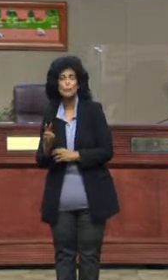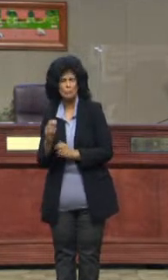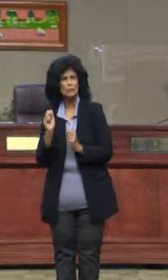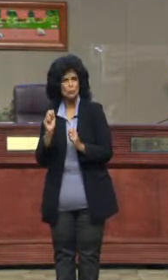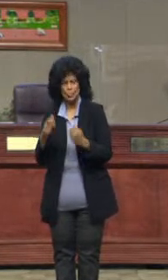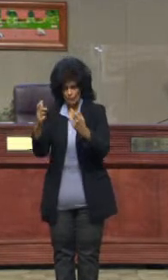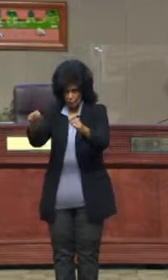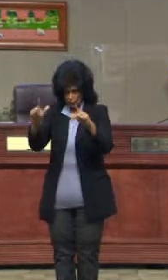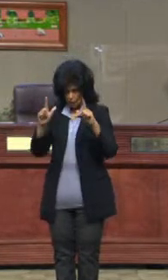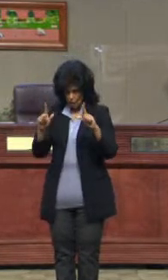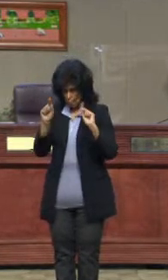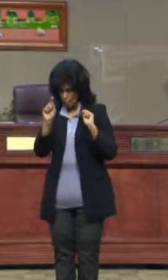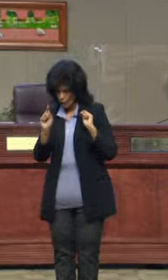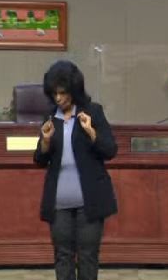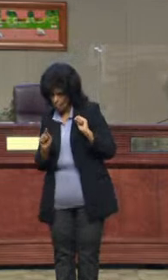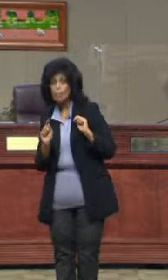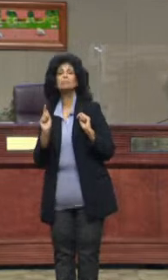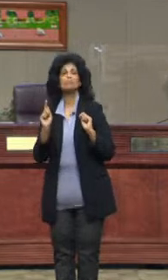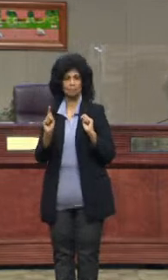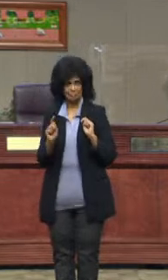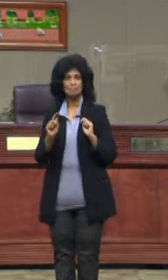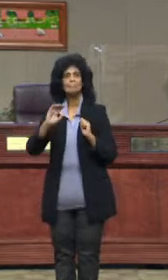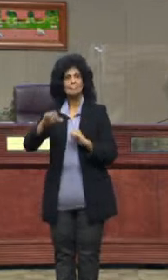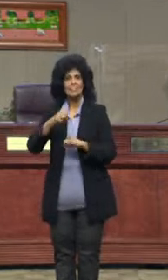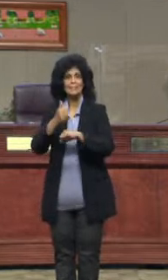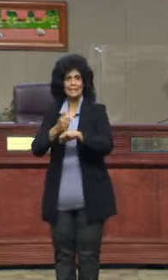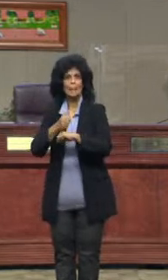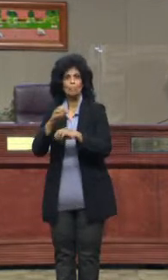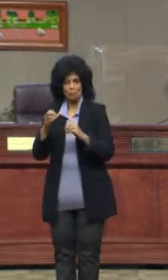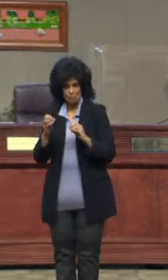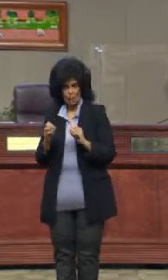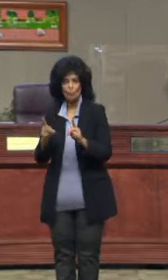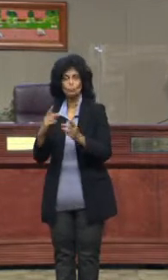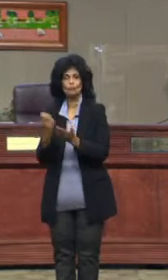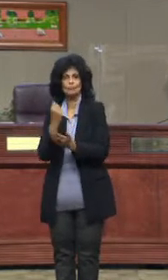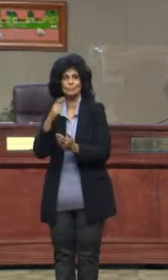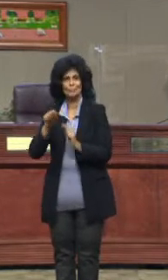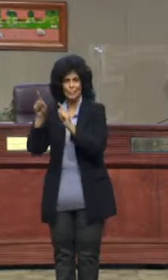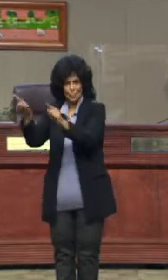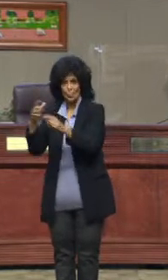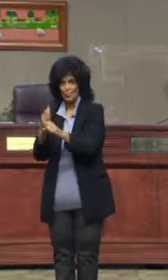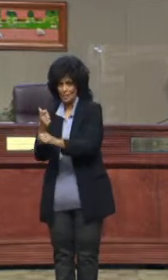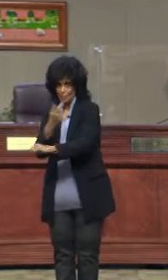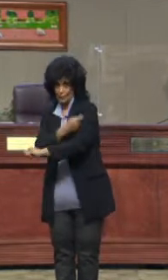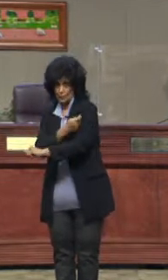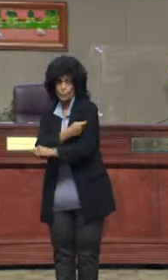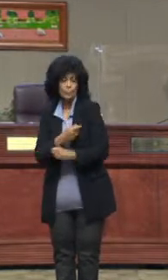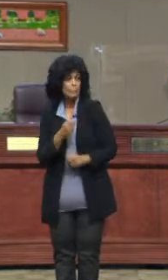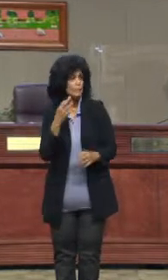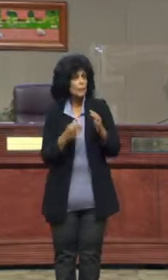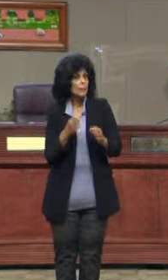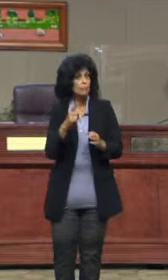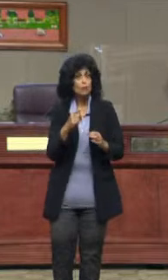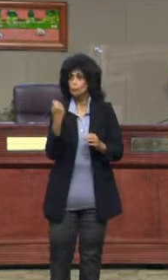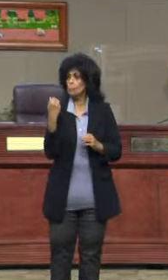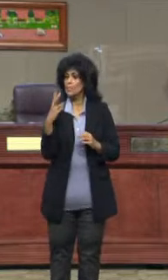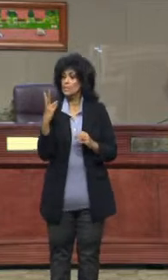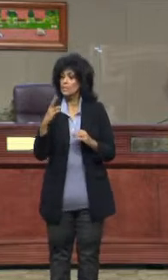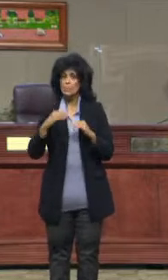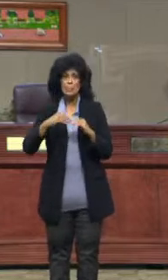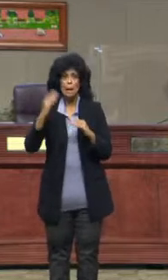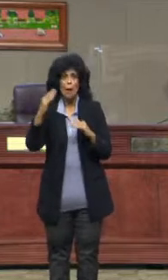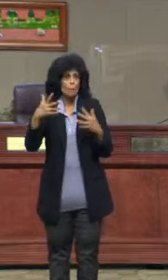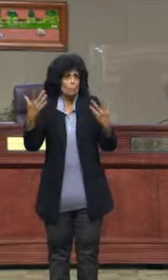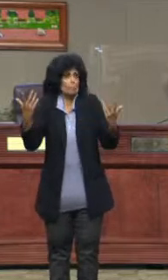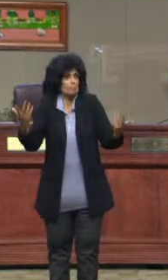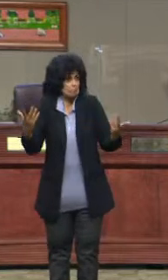opportunity to get vaccinated. Unless you are under the age of 16, there really is no reason not to get a free shot.